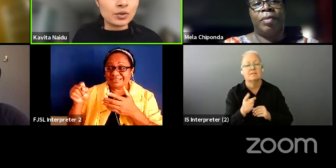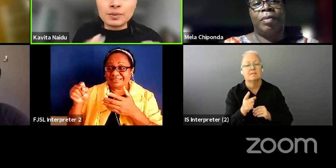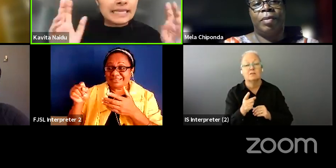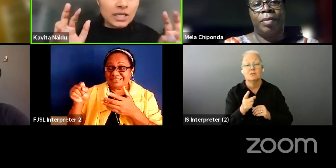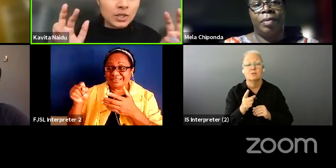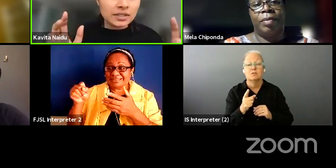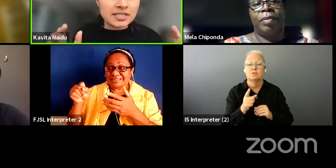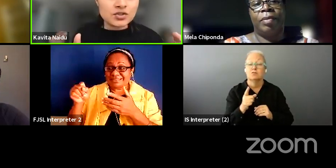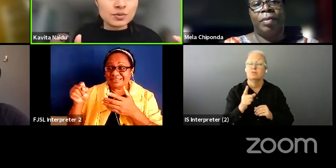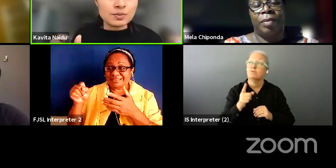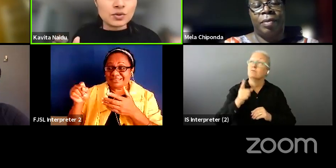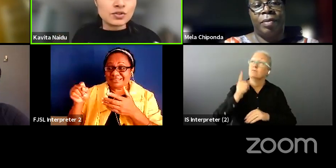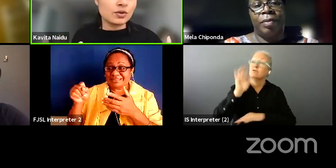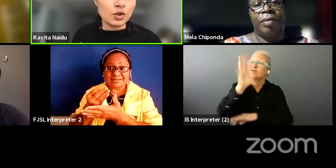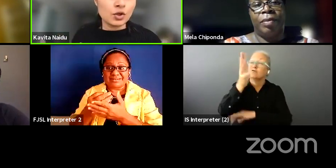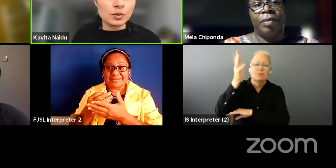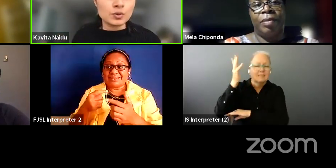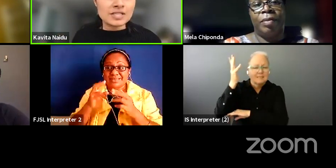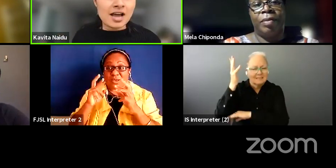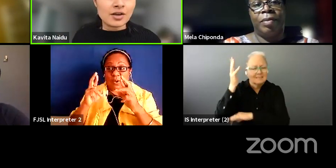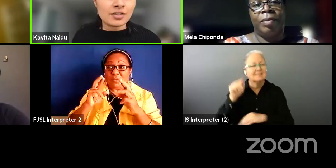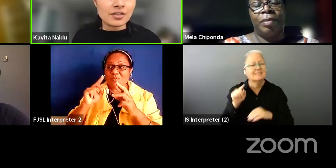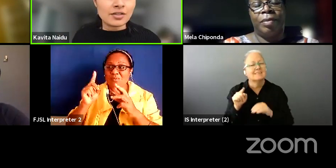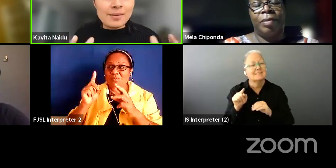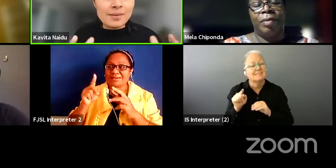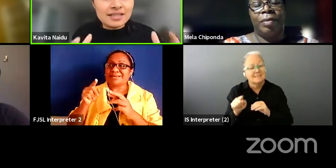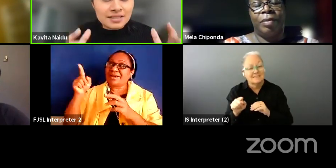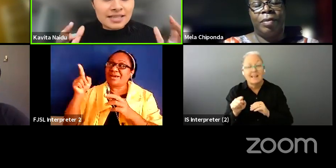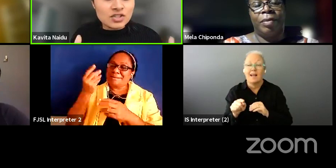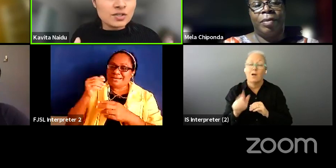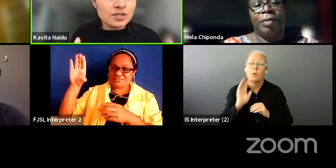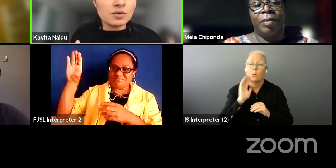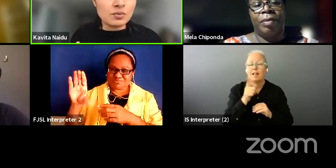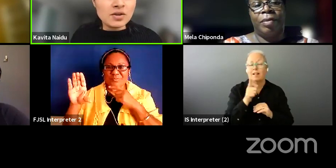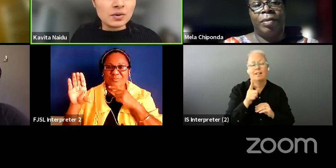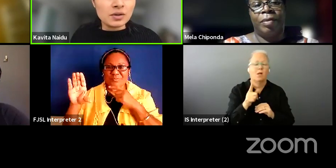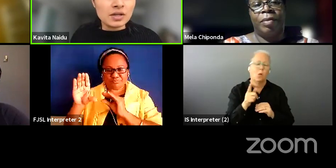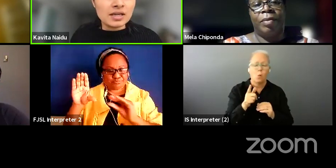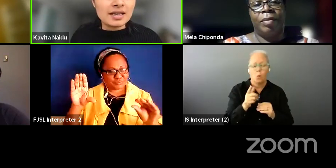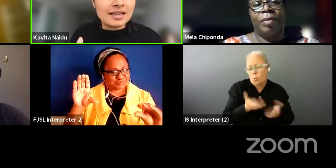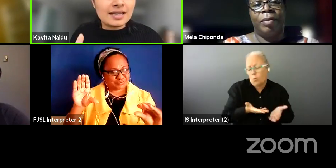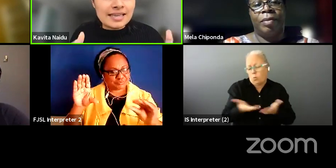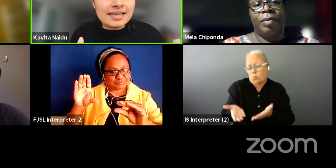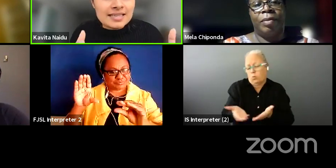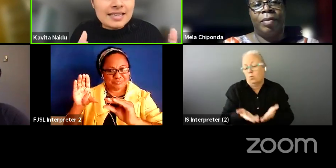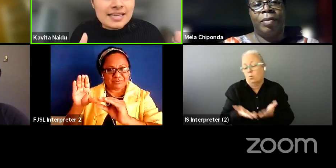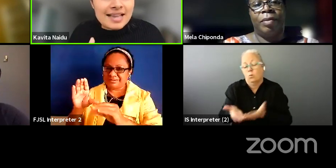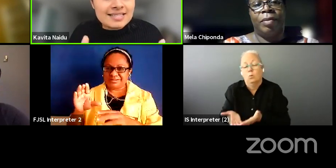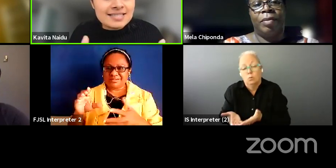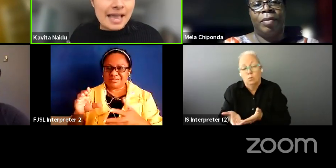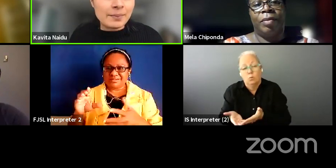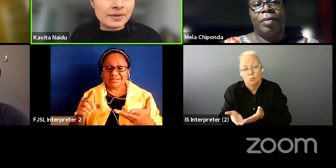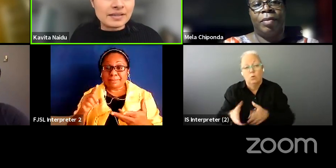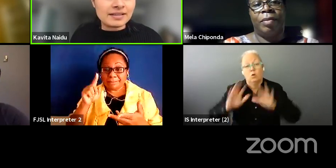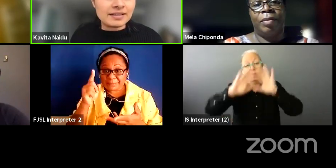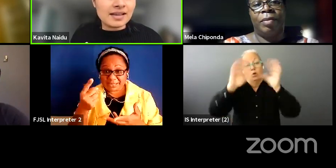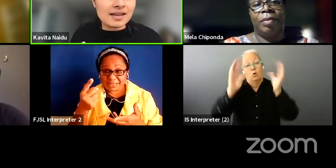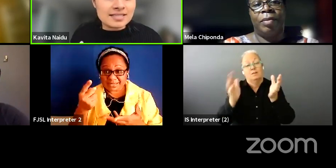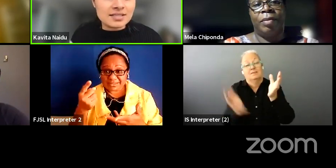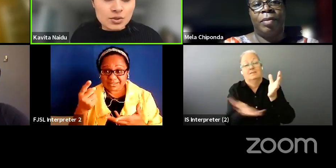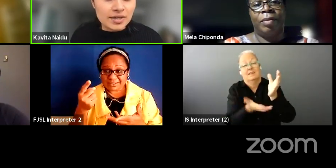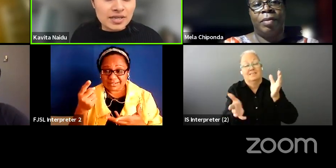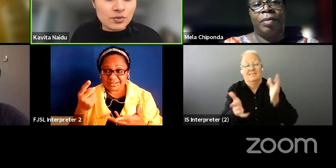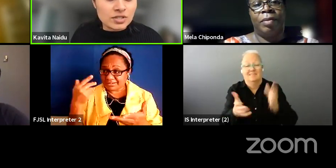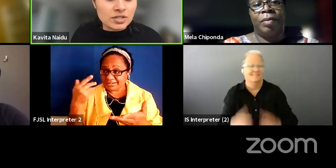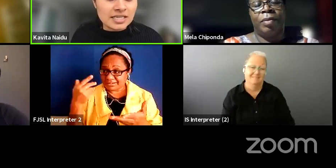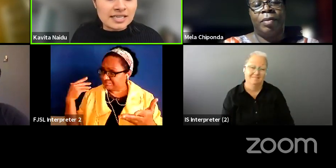billion that will be equally distributed to the global south. I mean, let's just be real. It hasn't happened in the last,